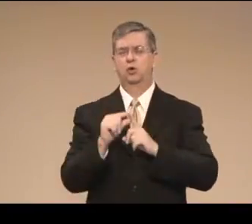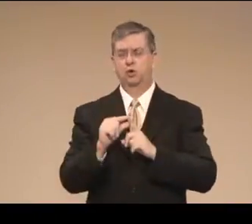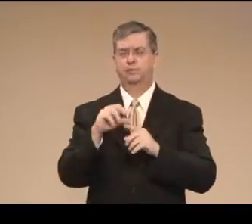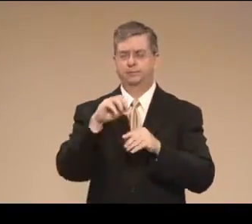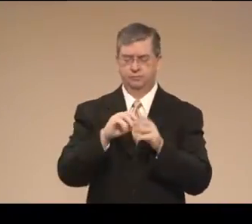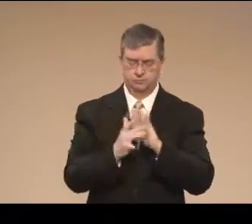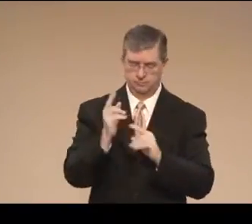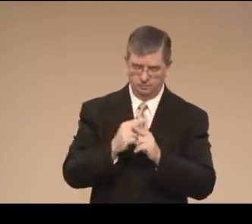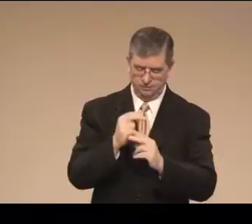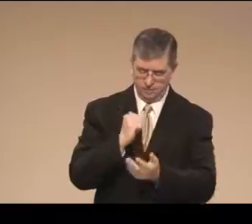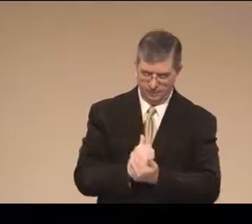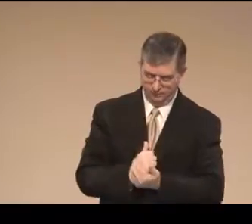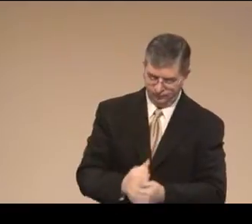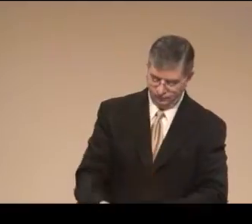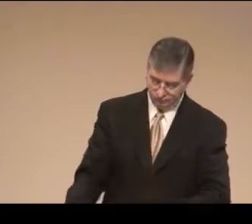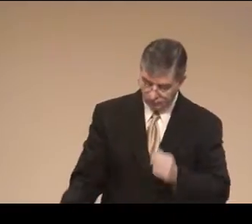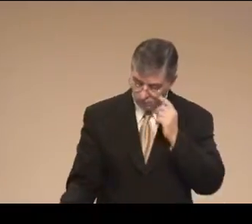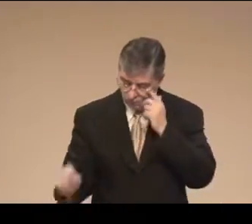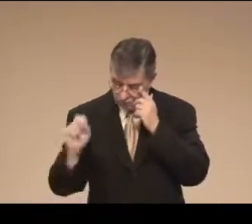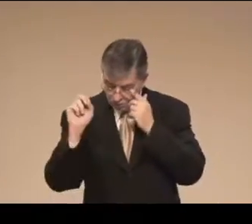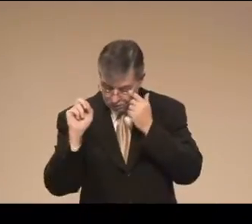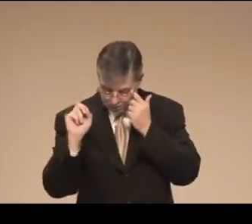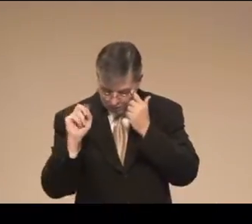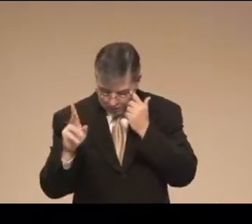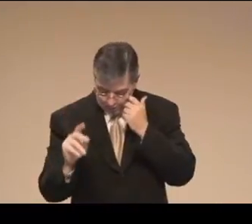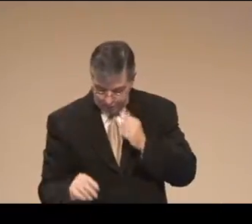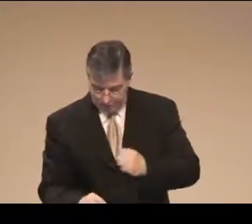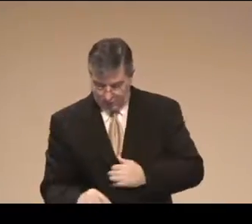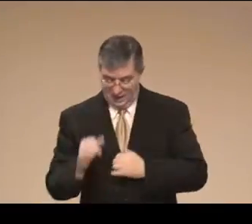that everyone understands hears your word. In Jesus' name, amen.